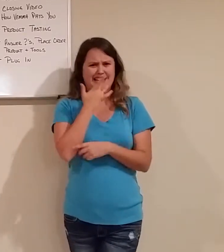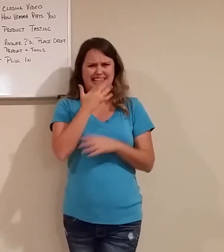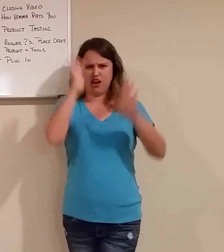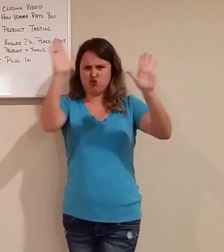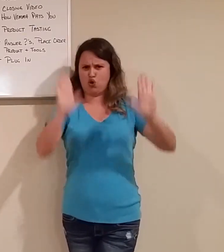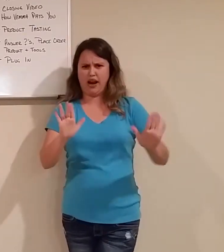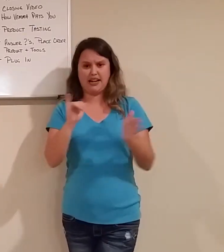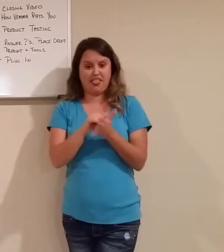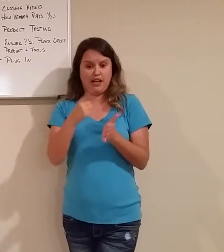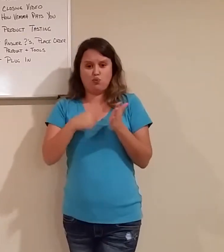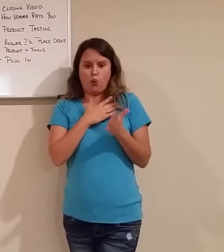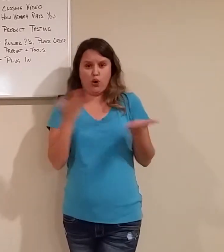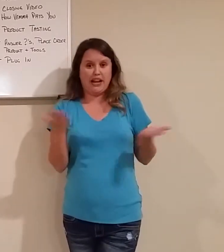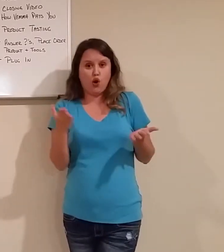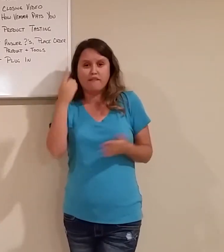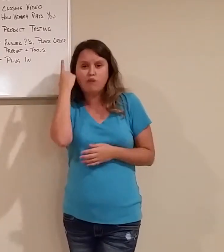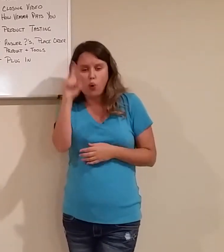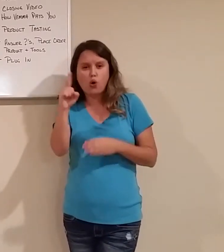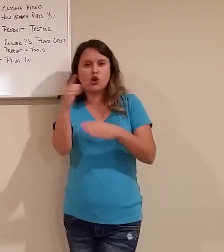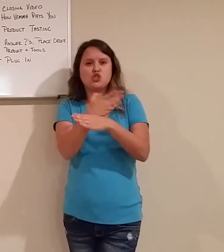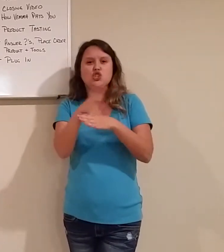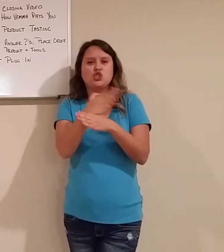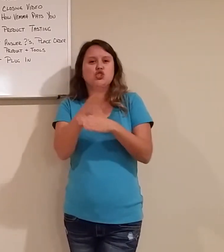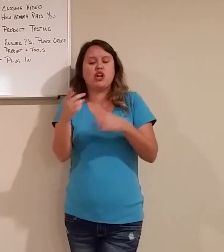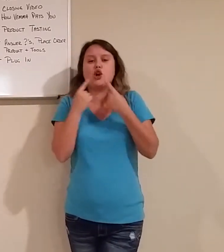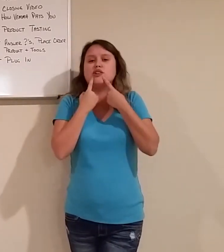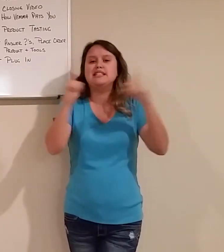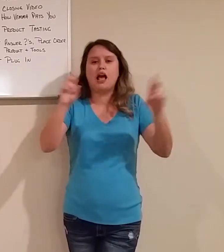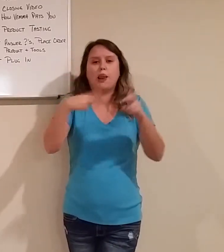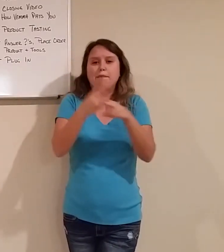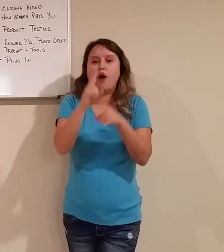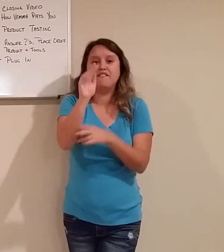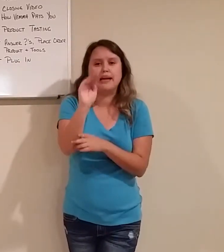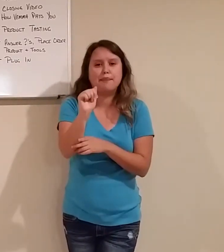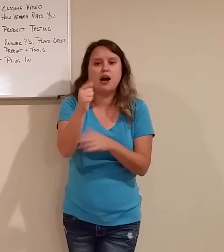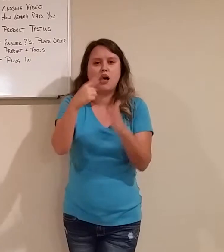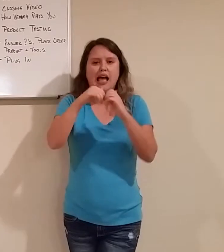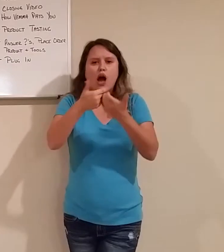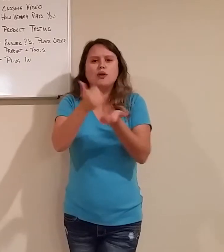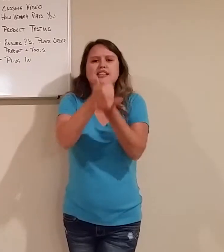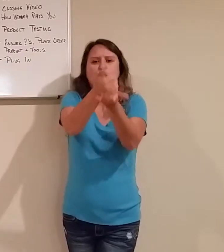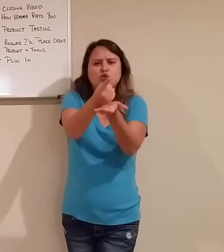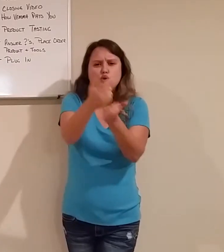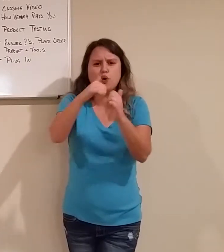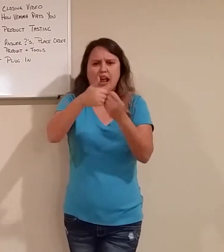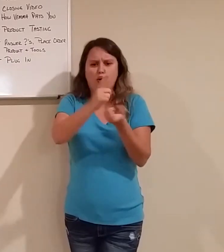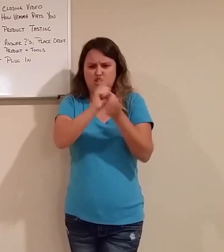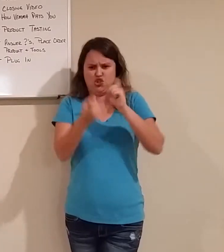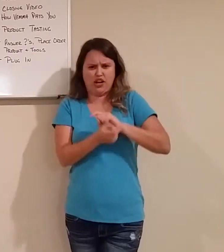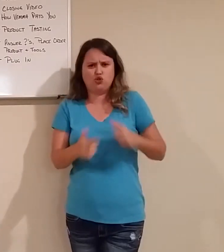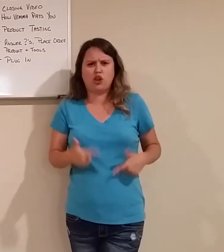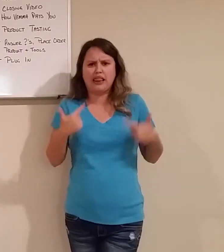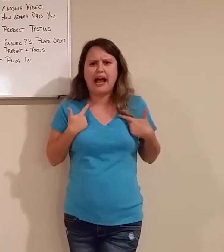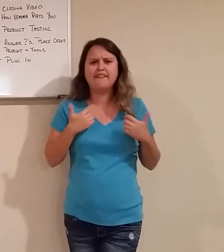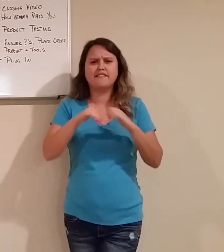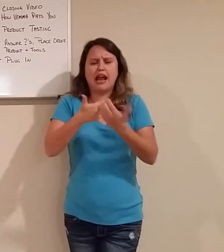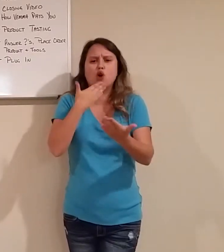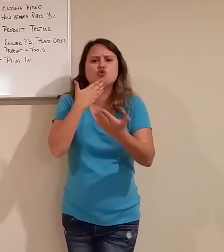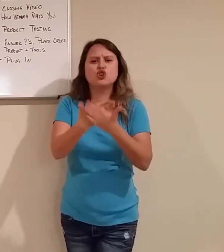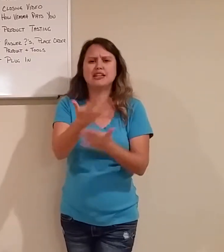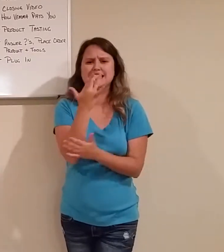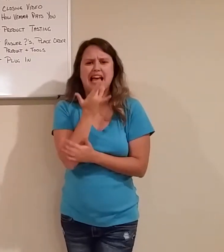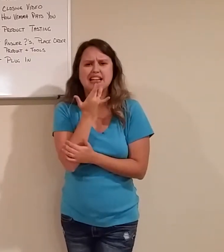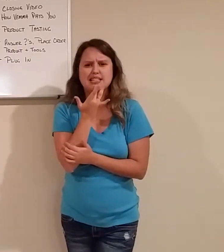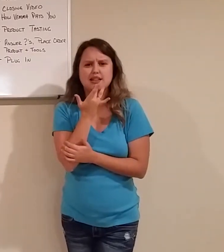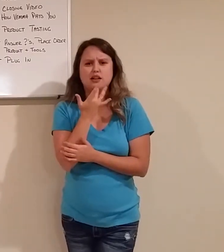we're here for, is to share Vemma about what it's done for us, our families, and how it's changing our lives, and how great it tastes. Guys,